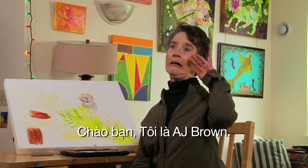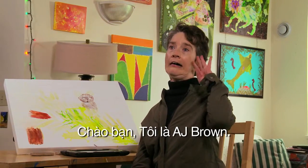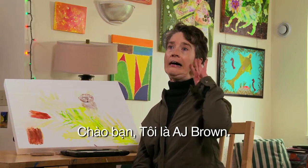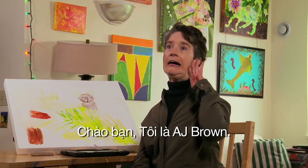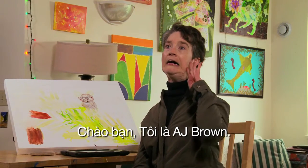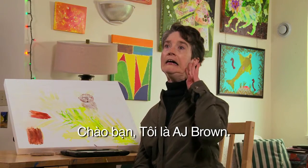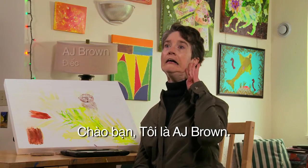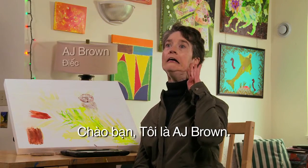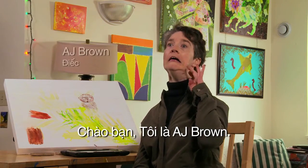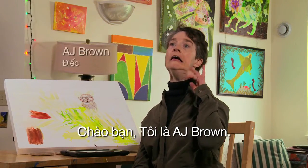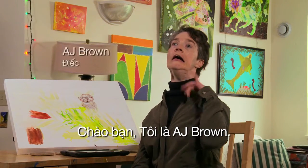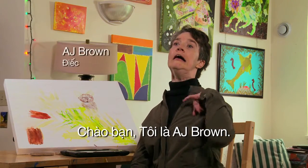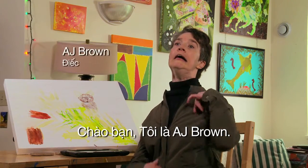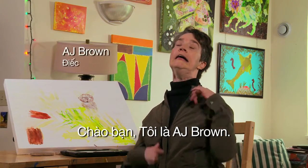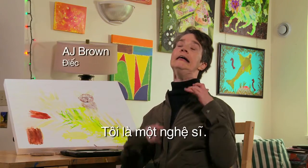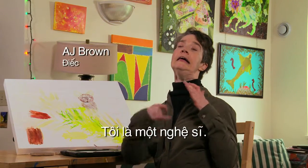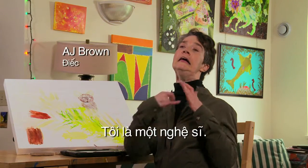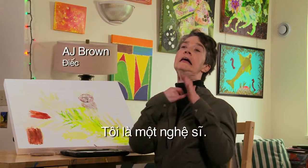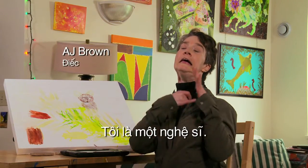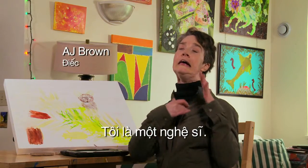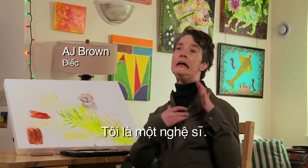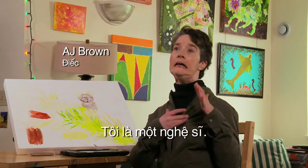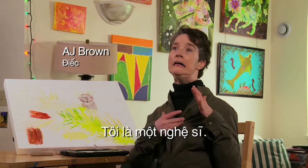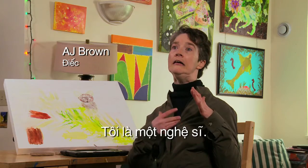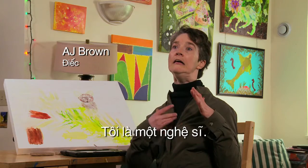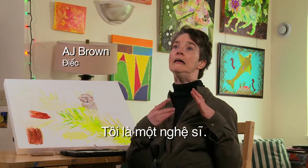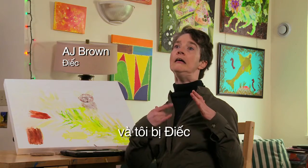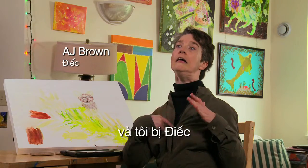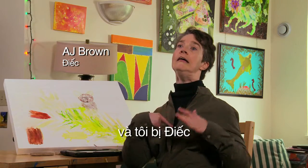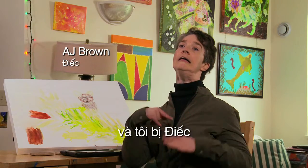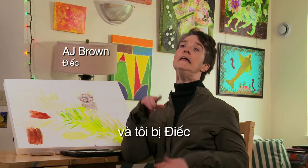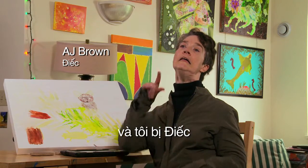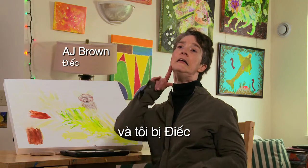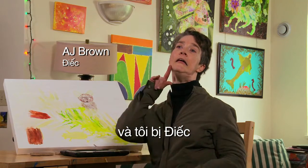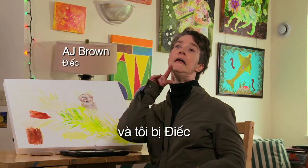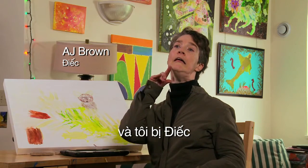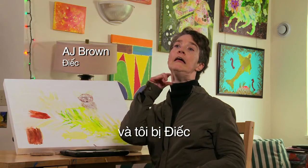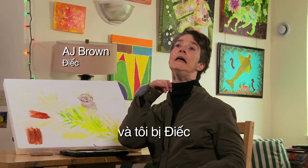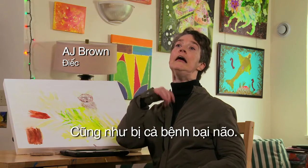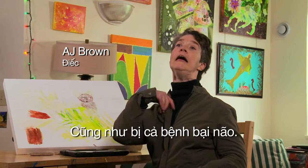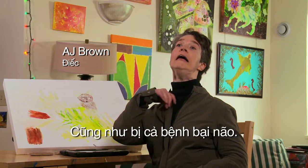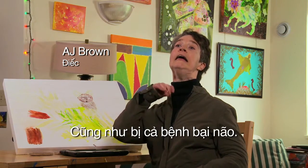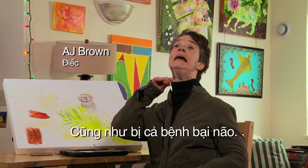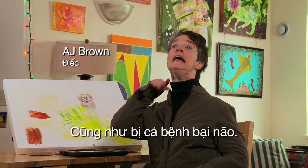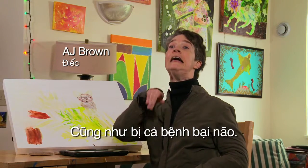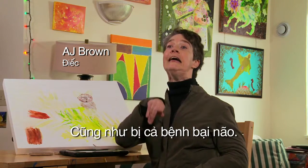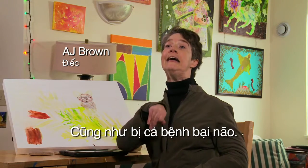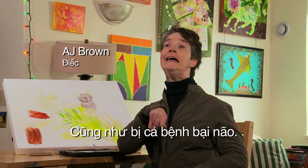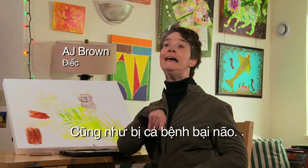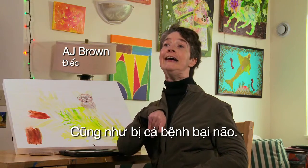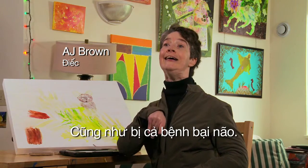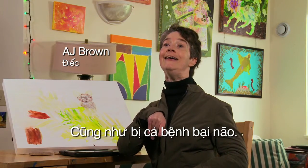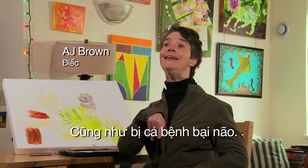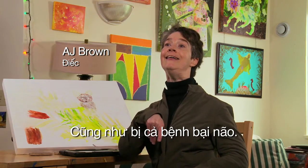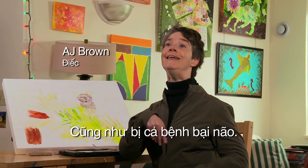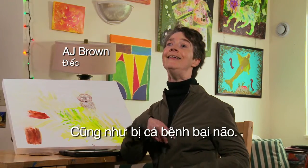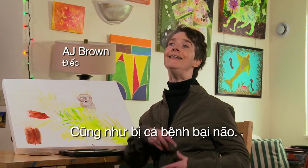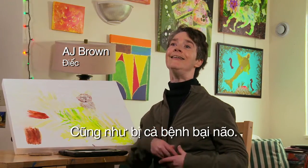Hi, I'm AJ Brown. I'm an artist. And I'm deaf. And I have cerebral